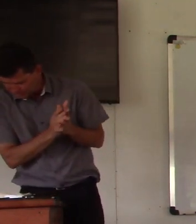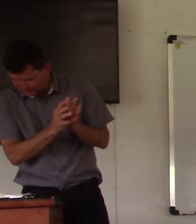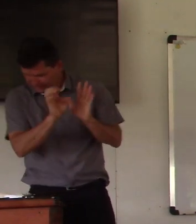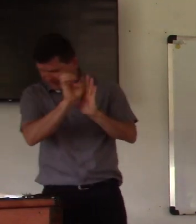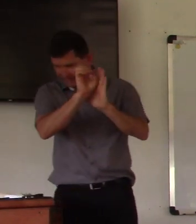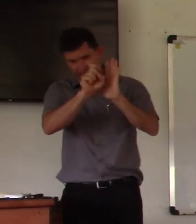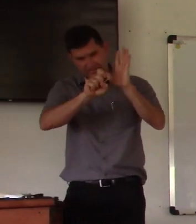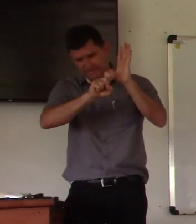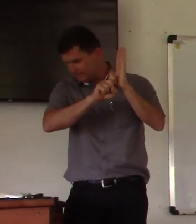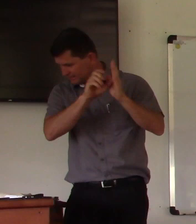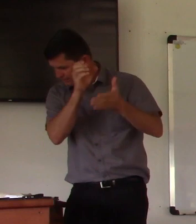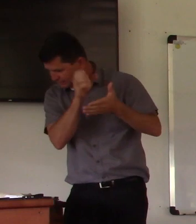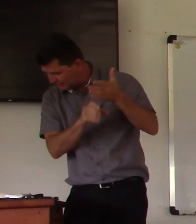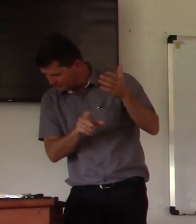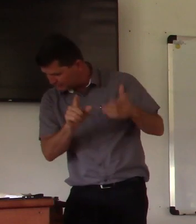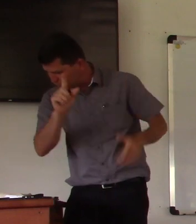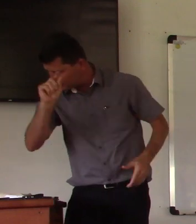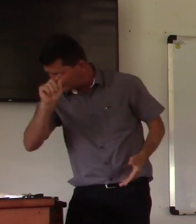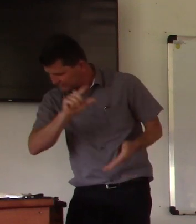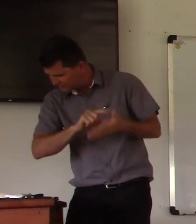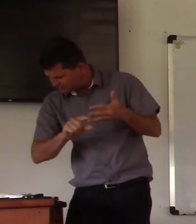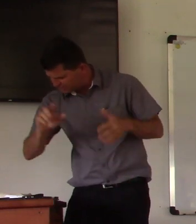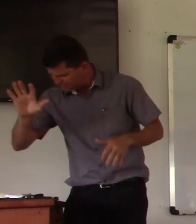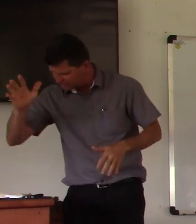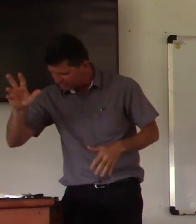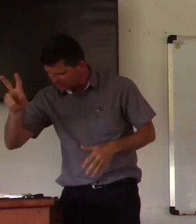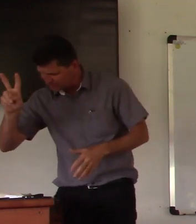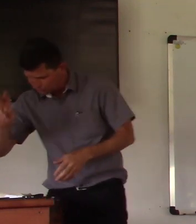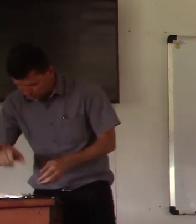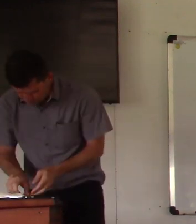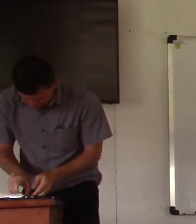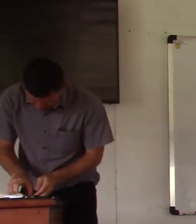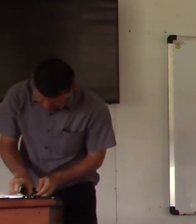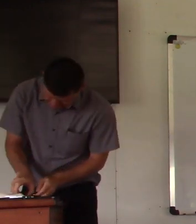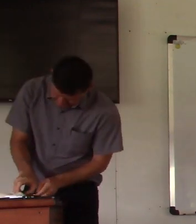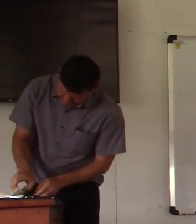Bible, Exodus, chapter 20, verse 22,